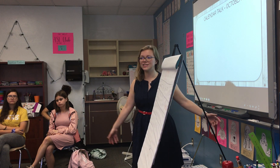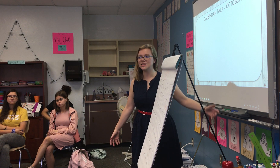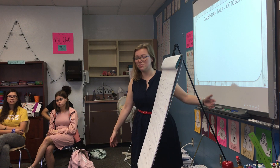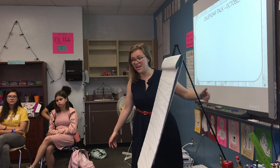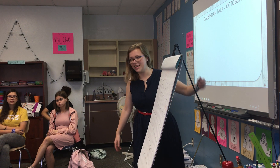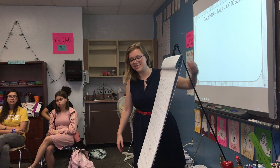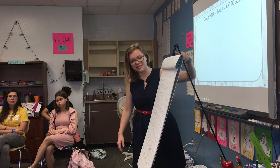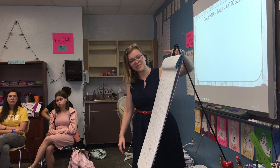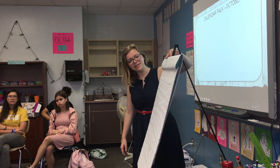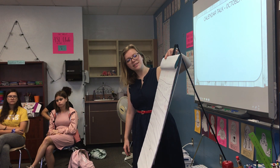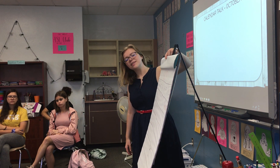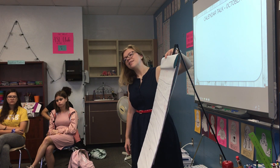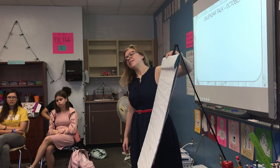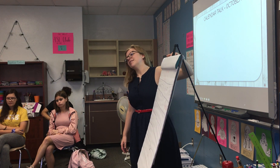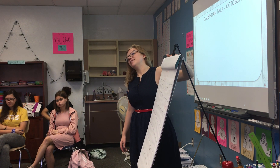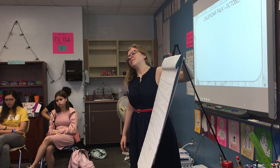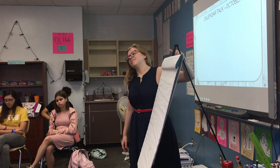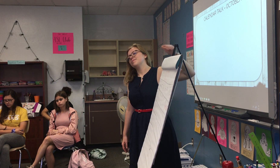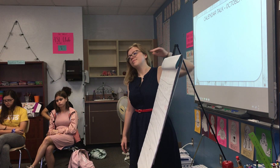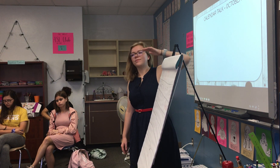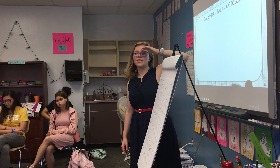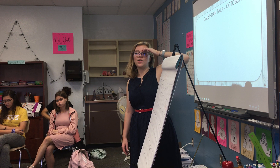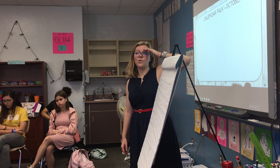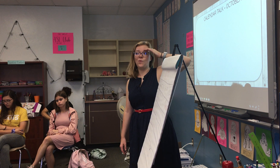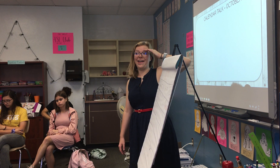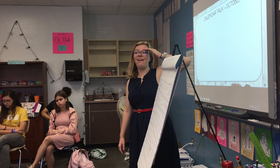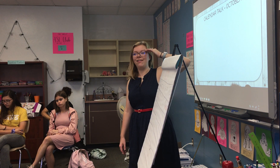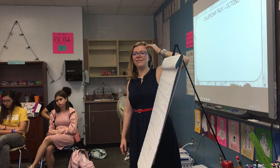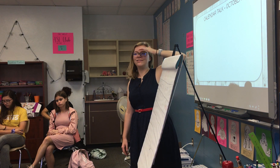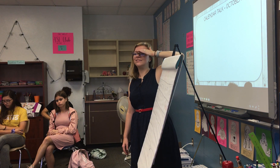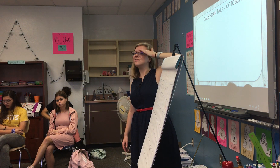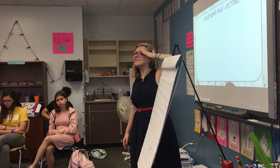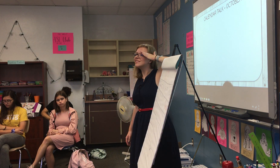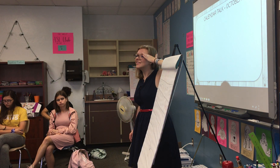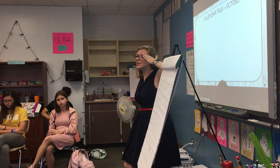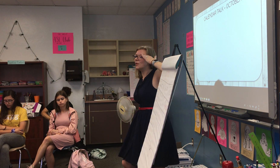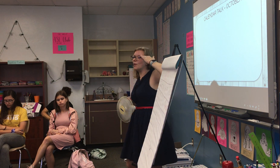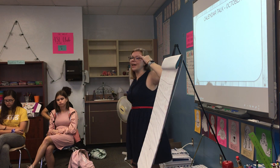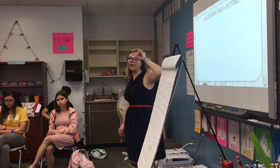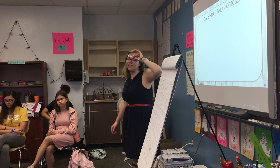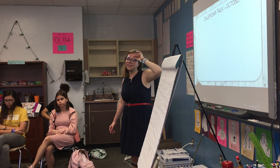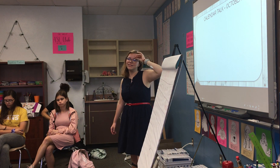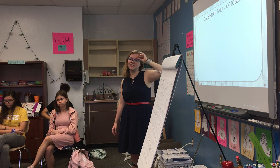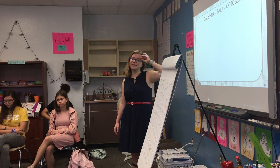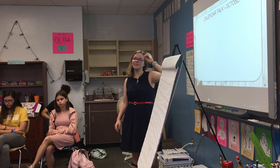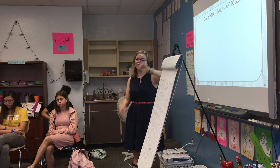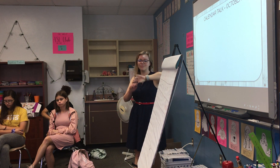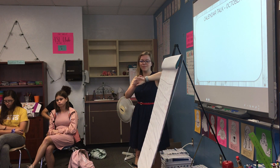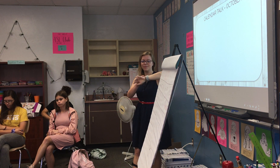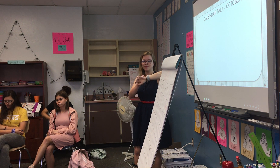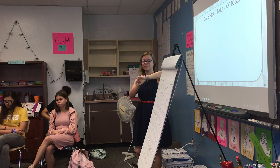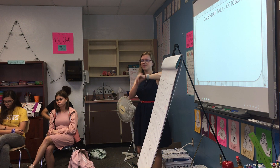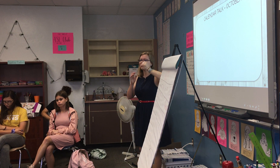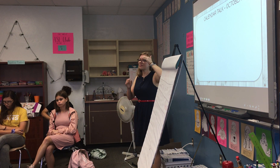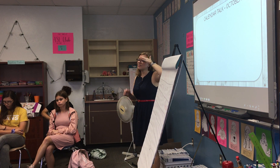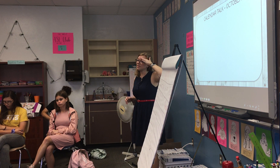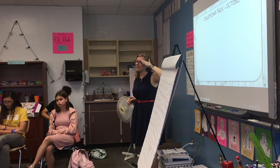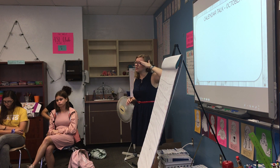chocolate. I don't eat the s'mores. I just take the chocolate and It tastes gone. like dark. And then like lock myself in my room and eat it.